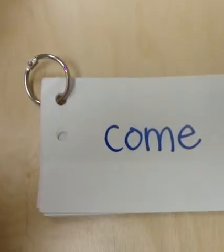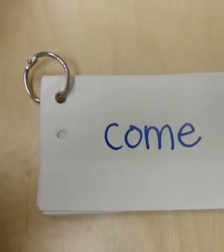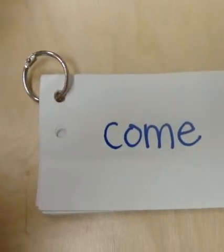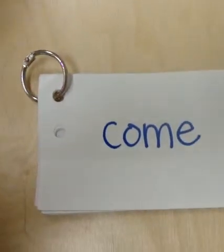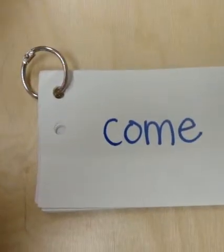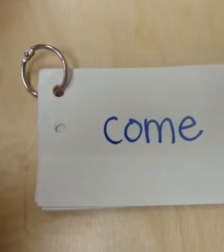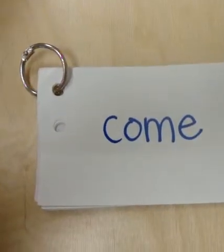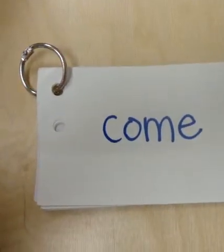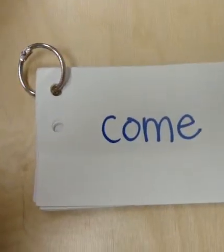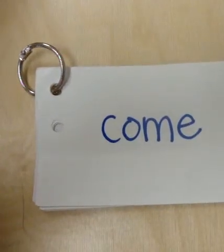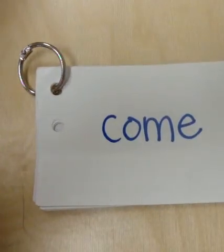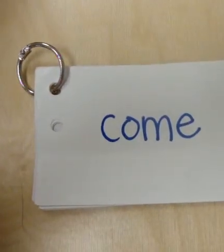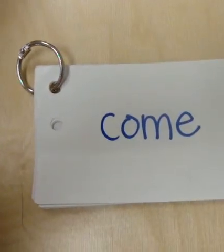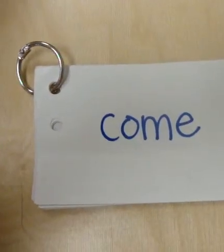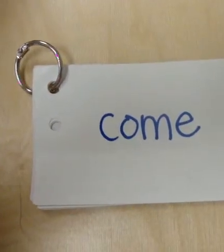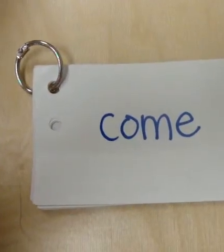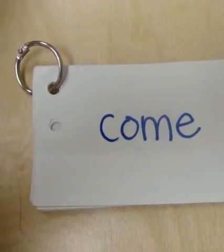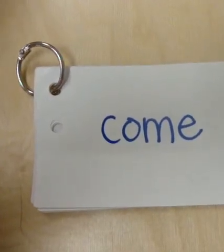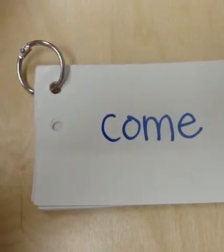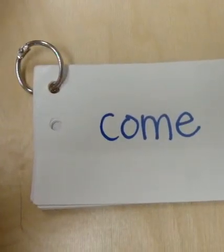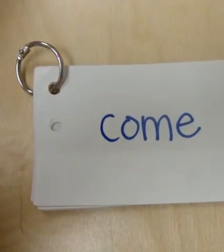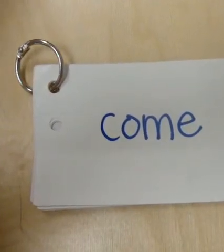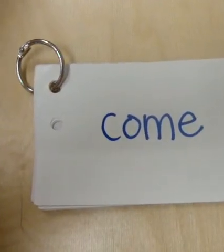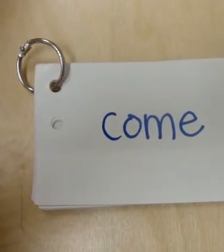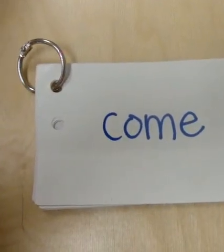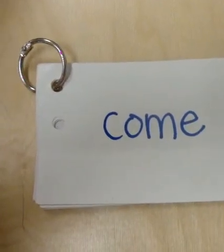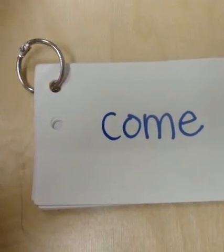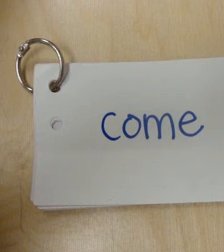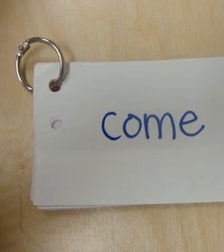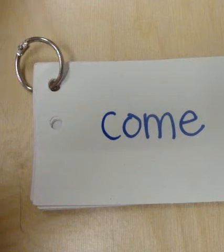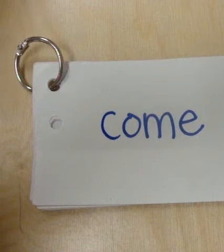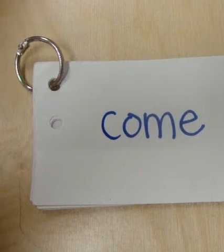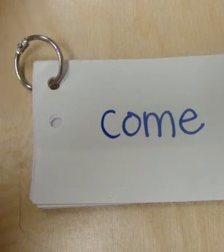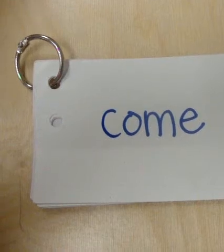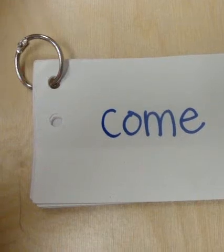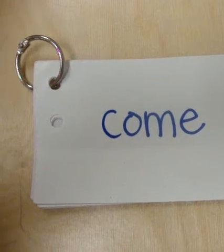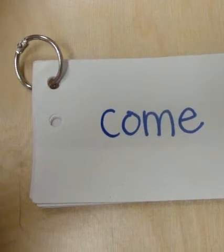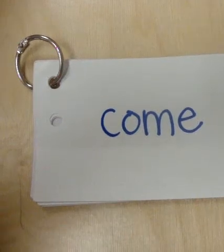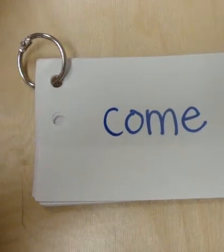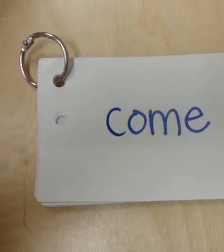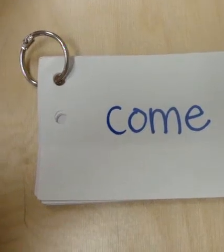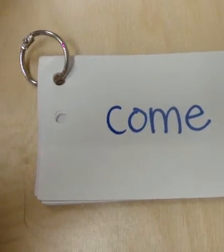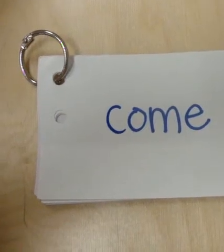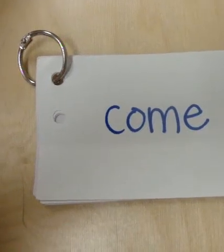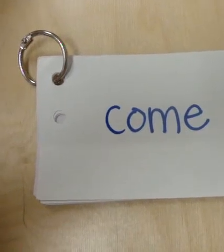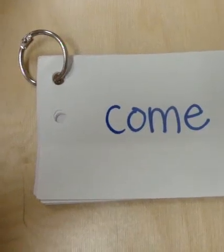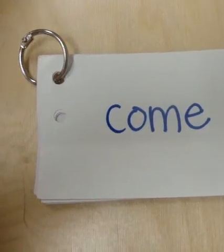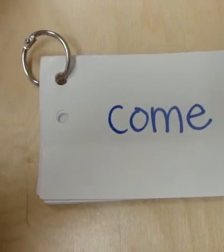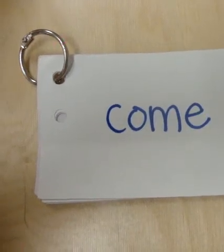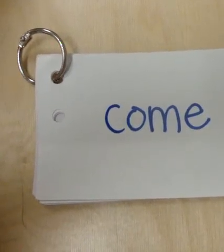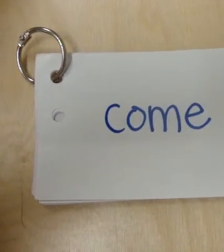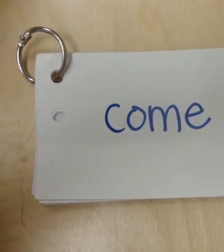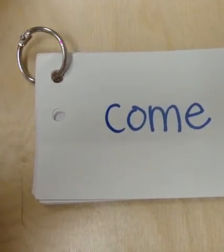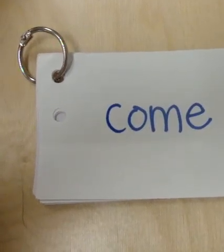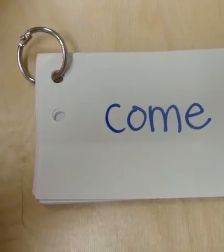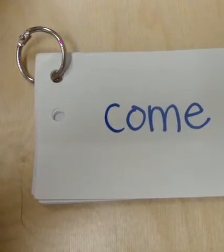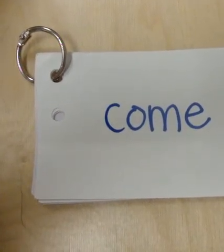I found is if they practice finger spelling with the word, it helps them to remember how the word is written and also how to read the